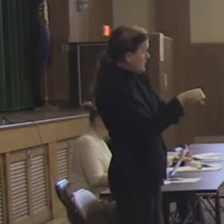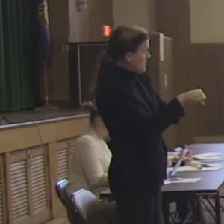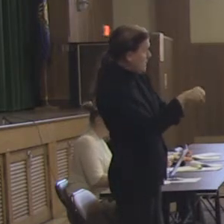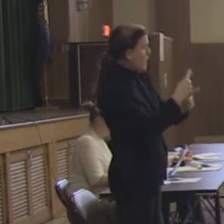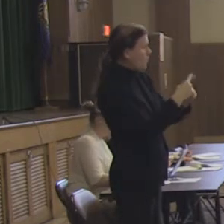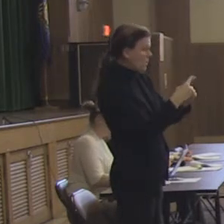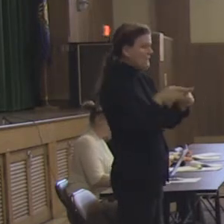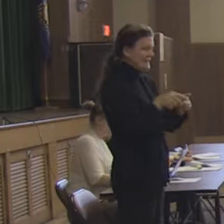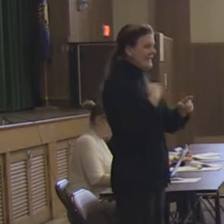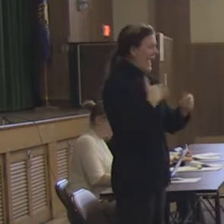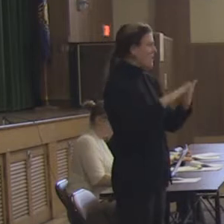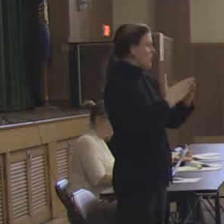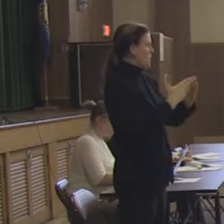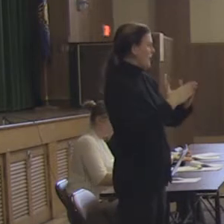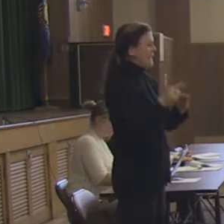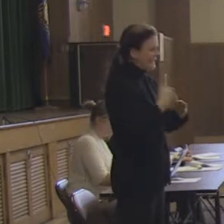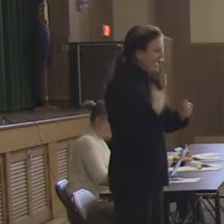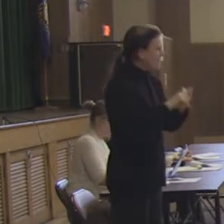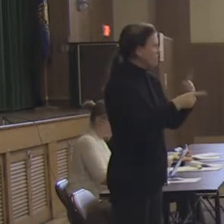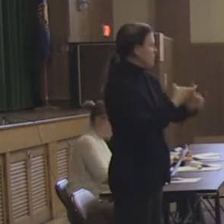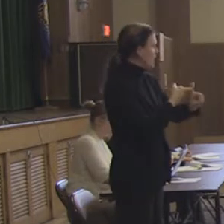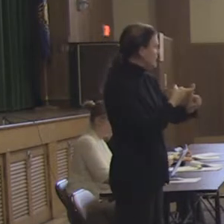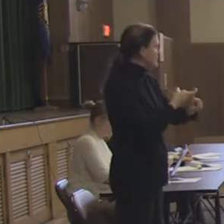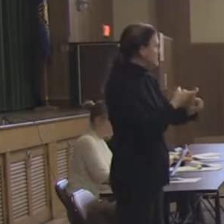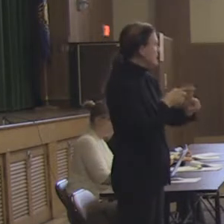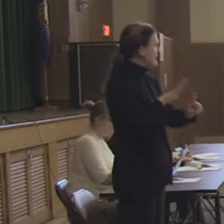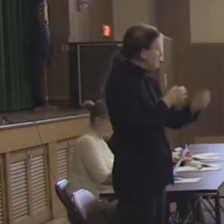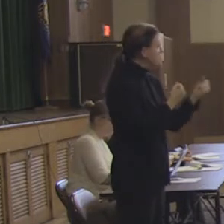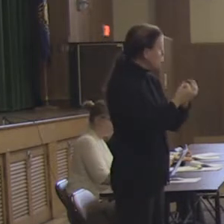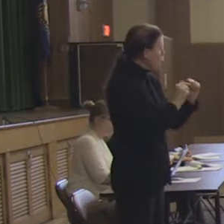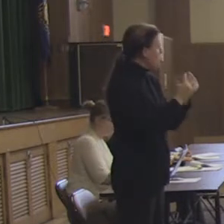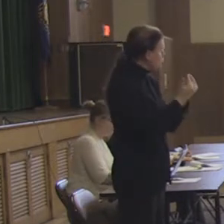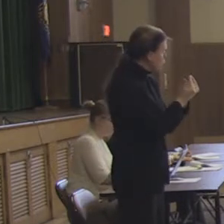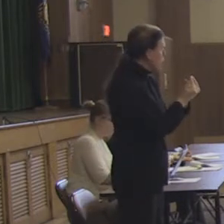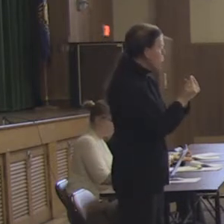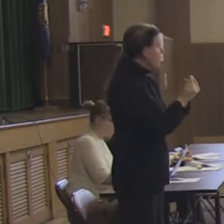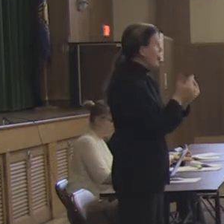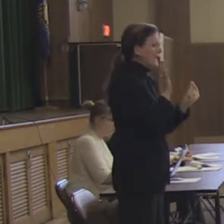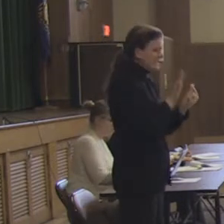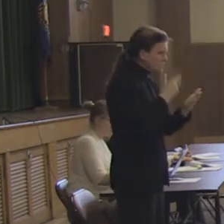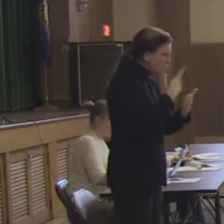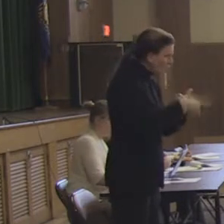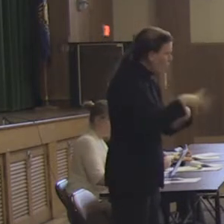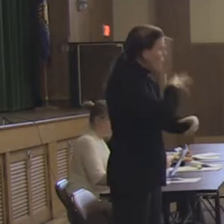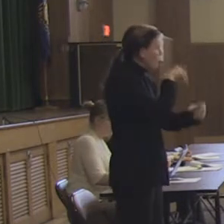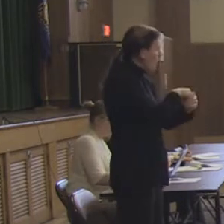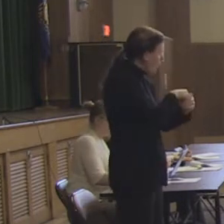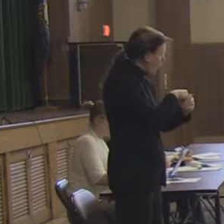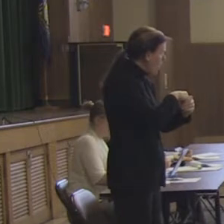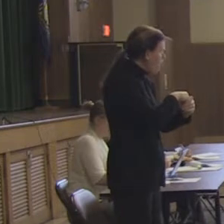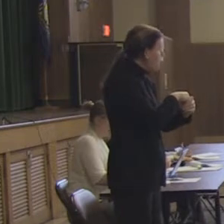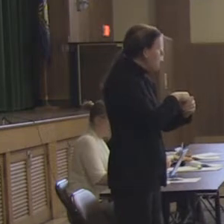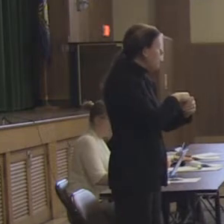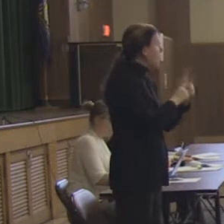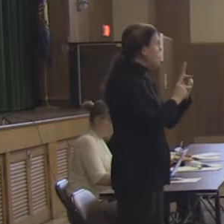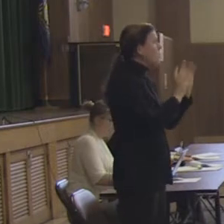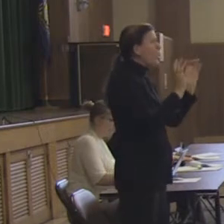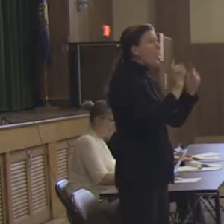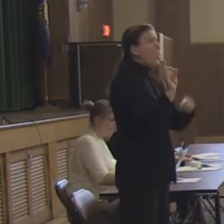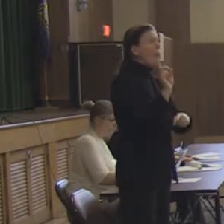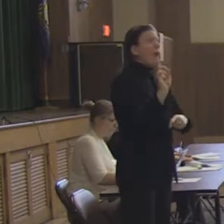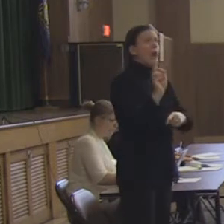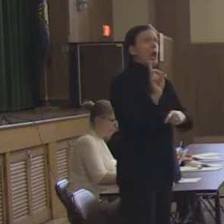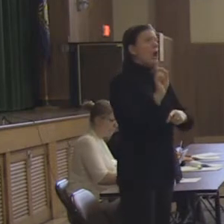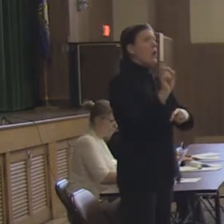the community that he created with our groups, with our programs. There were people that were looking for him, and